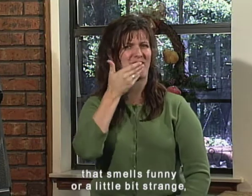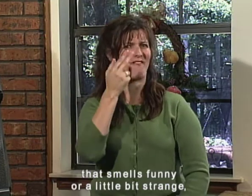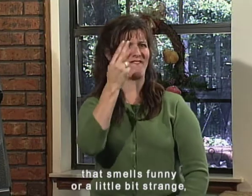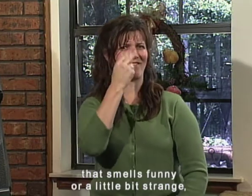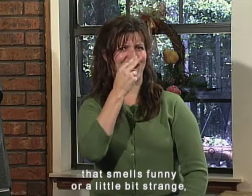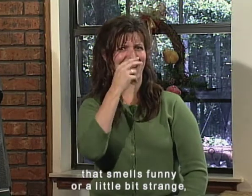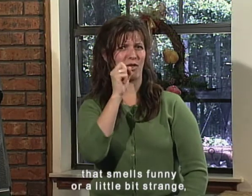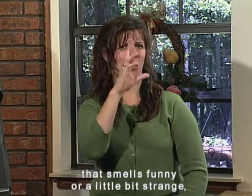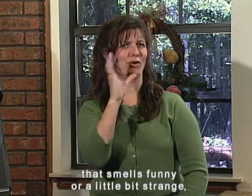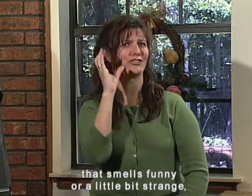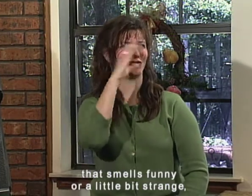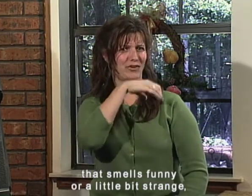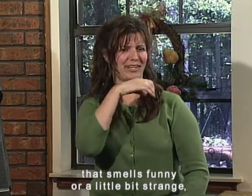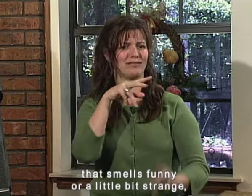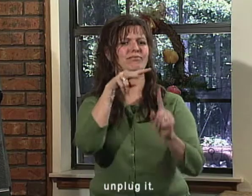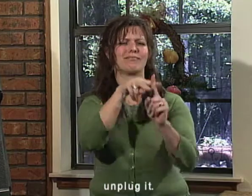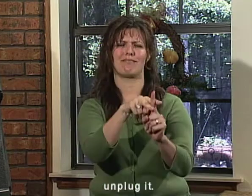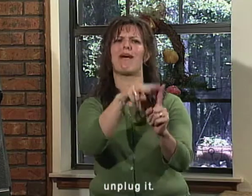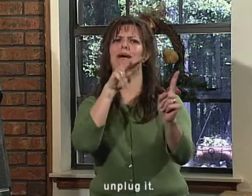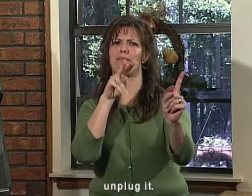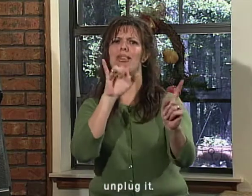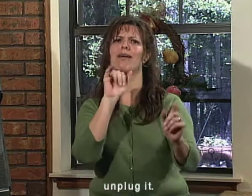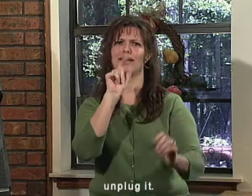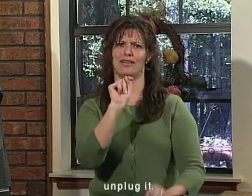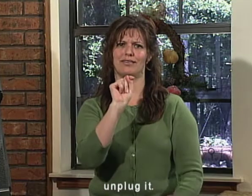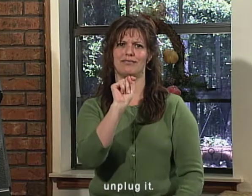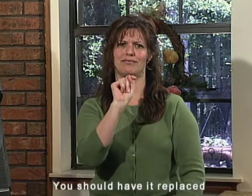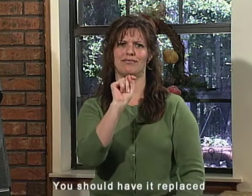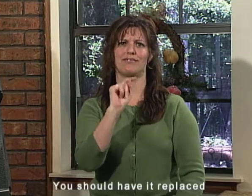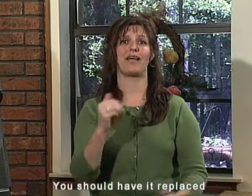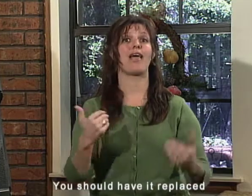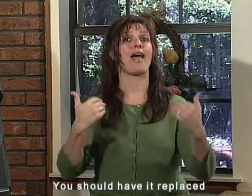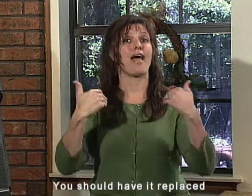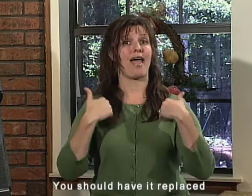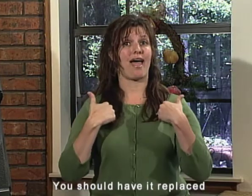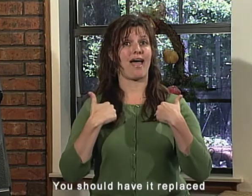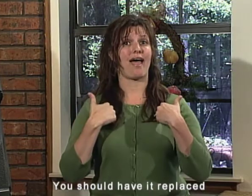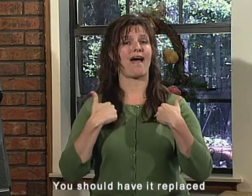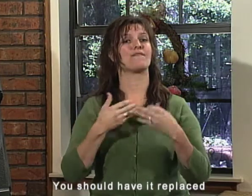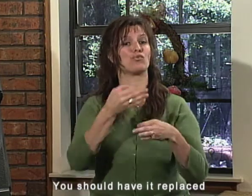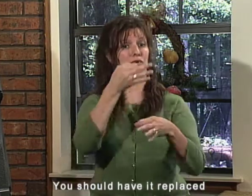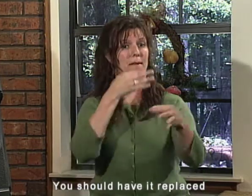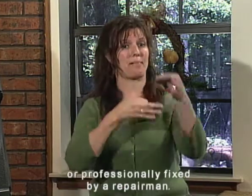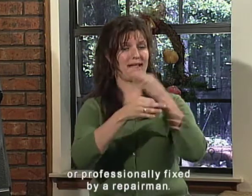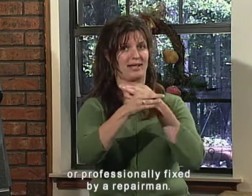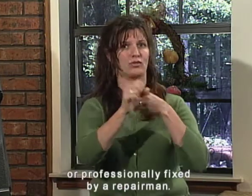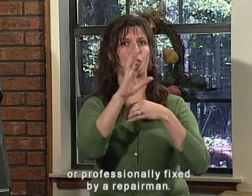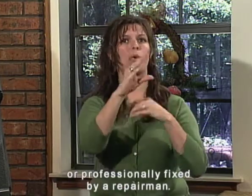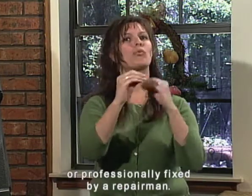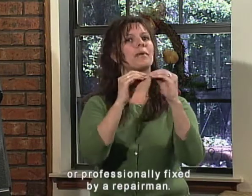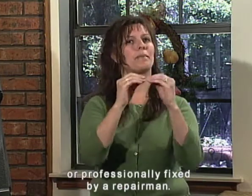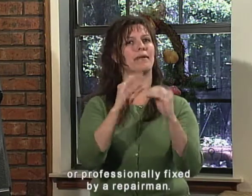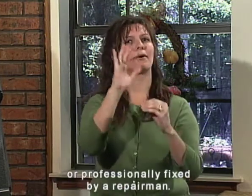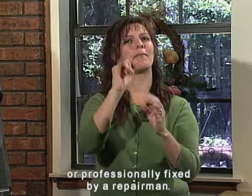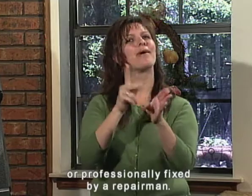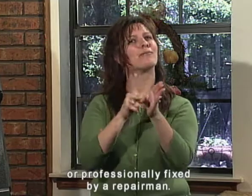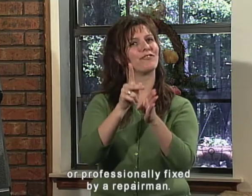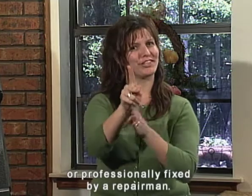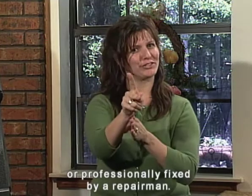funny or a little bit strange, unplug it. You should have it replaced or professionally fixed by a repairman.